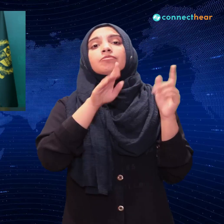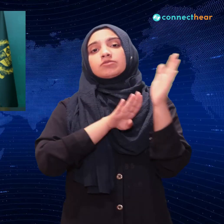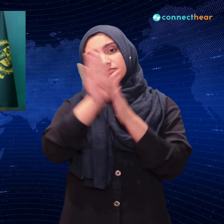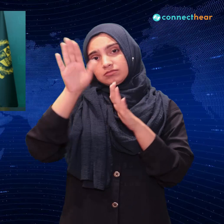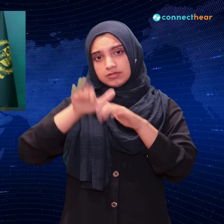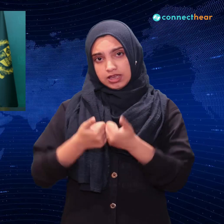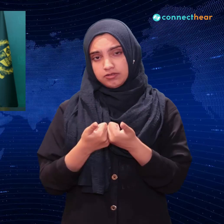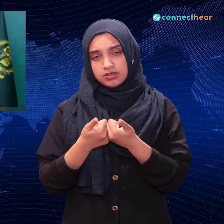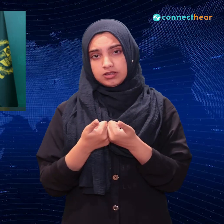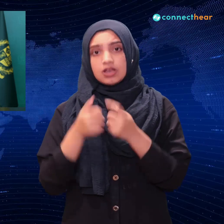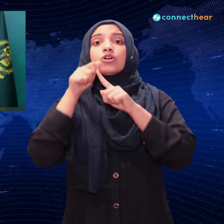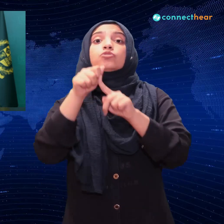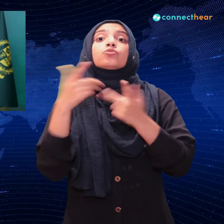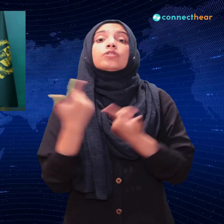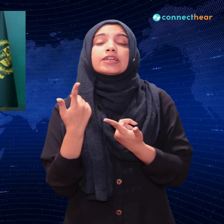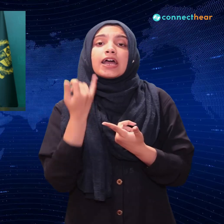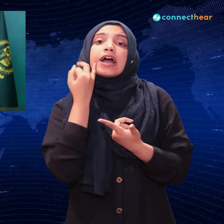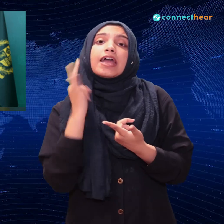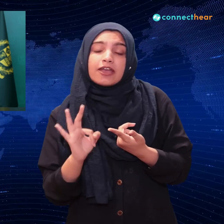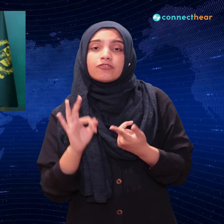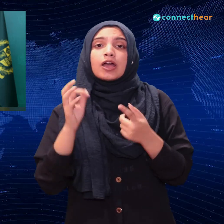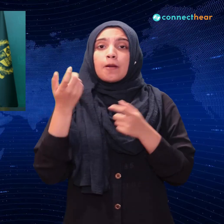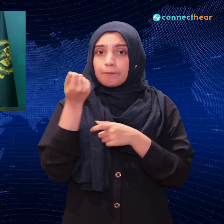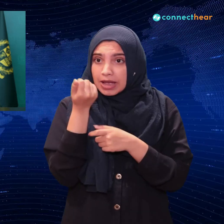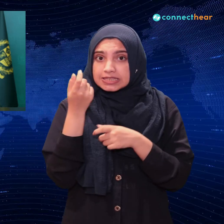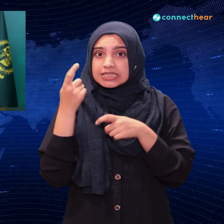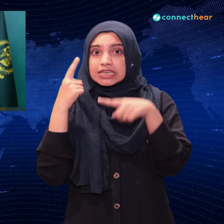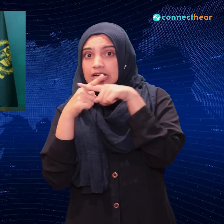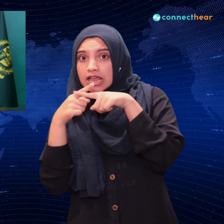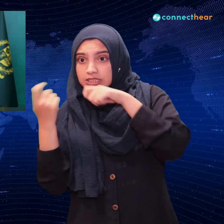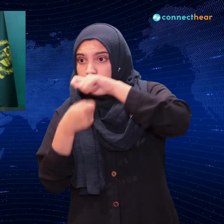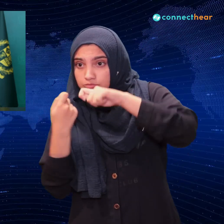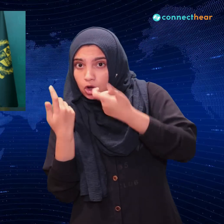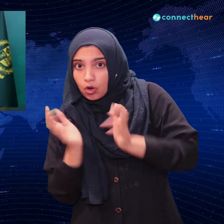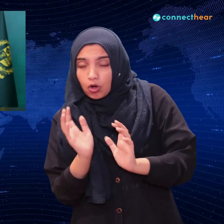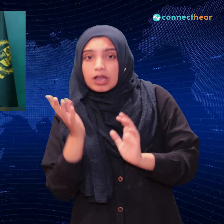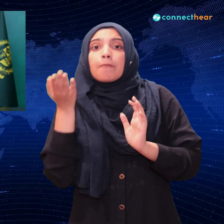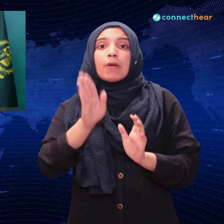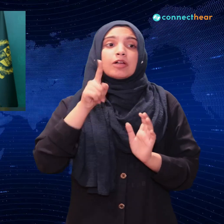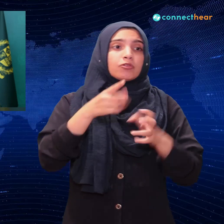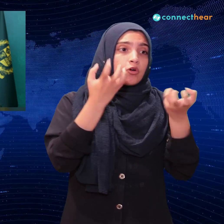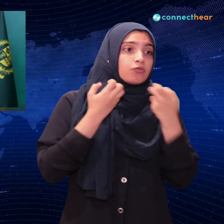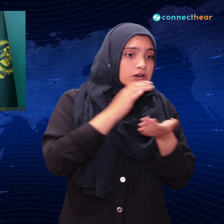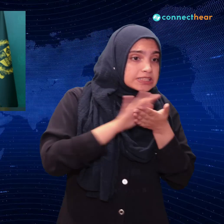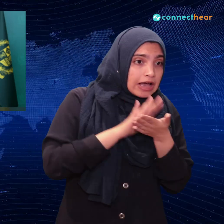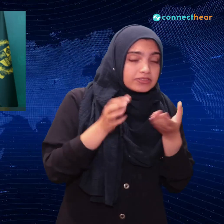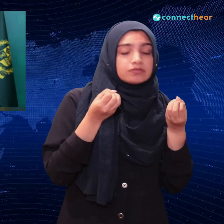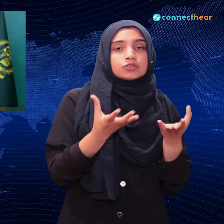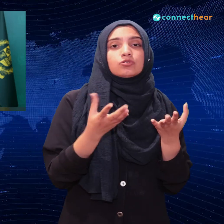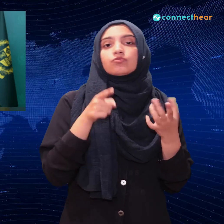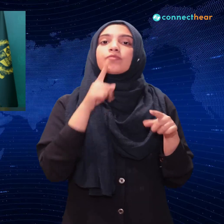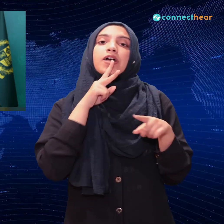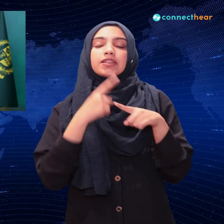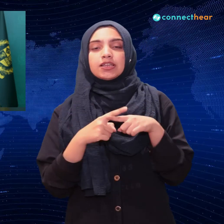especially when laundered money puts pressure on the currency and leads to its devaluation. At the current